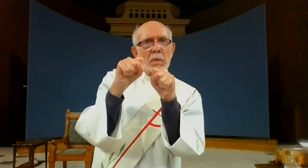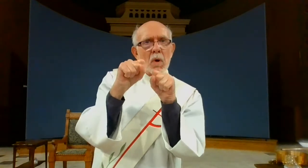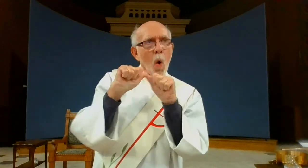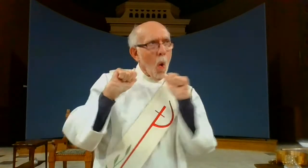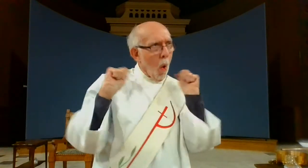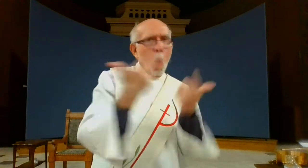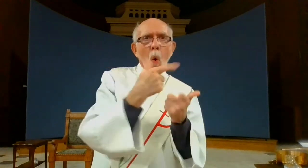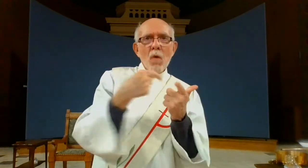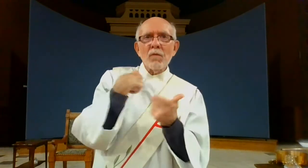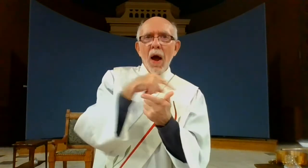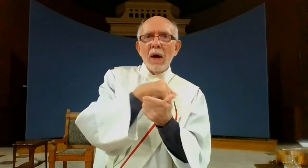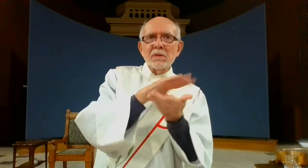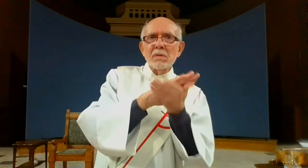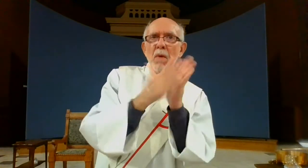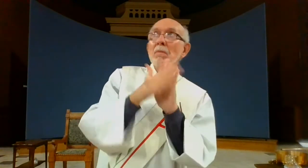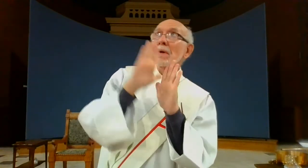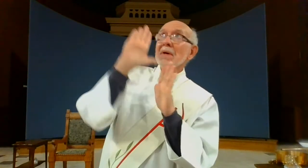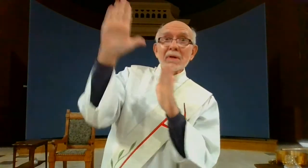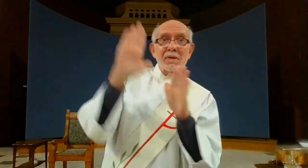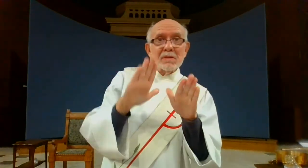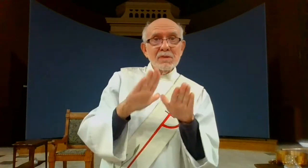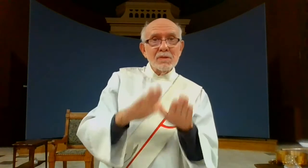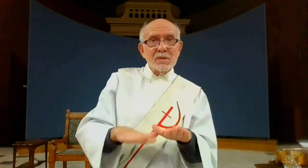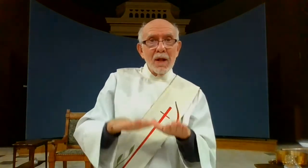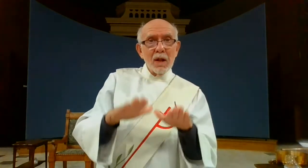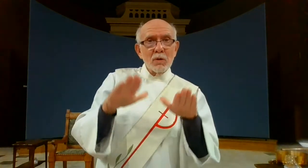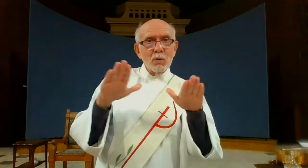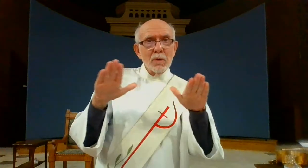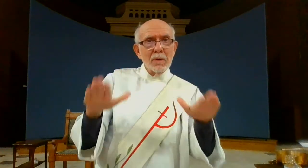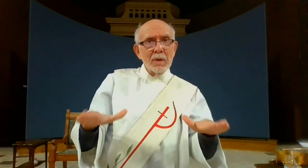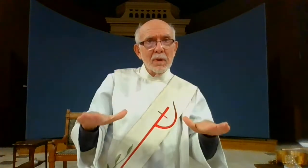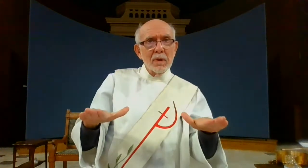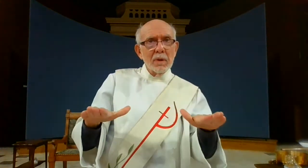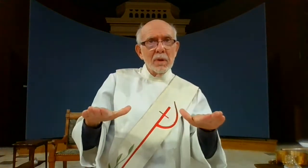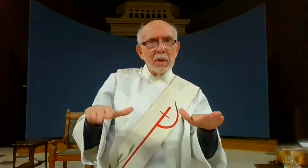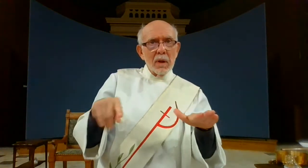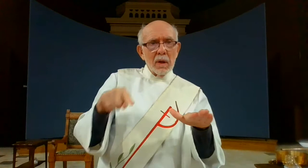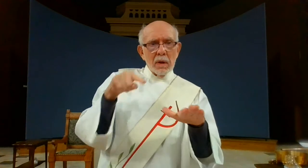God accepts all of us to become His children.